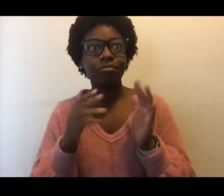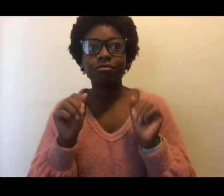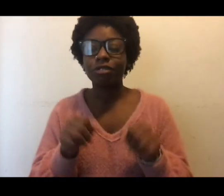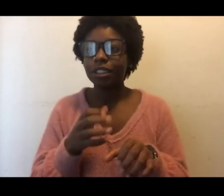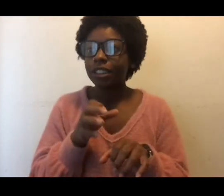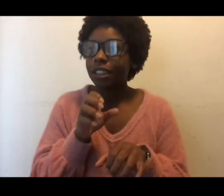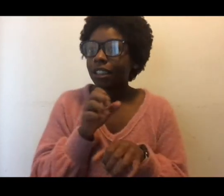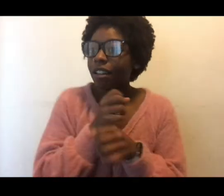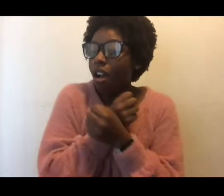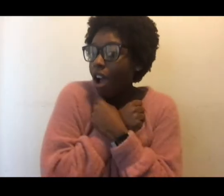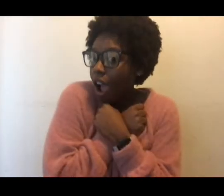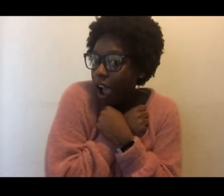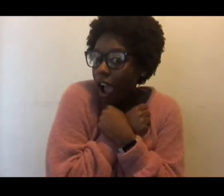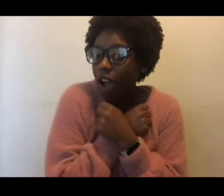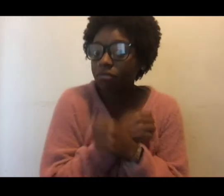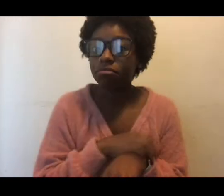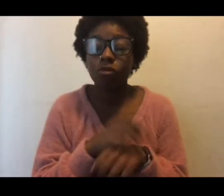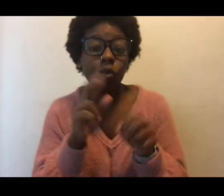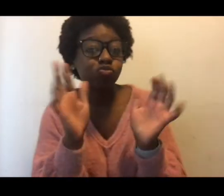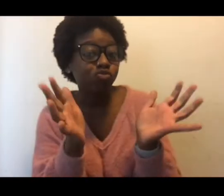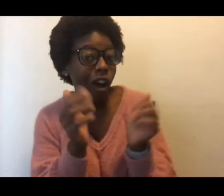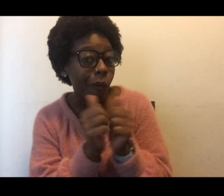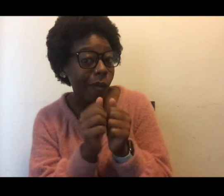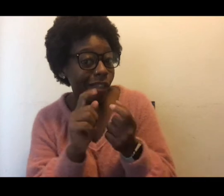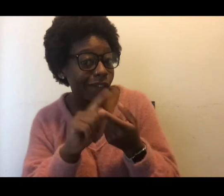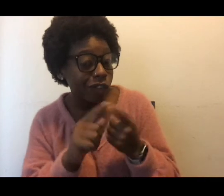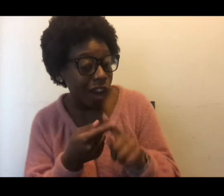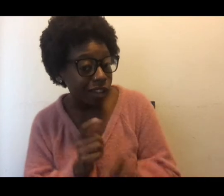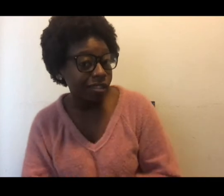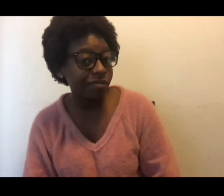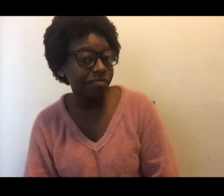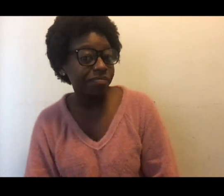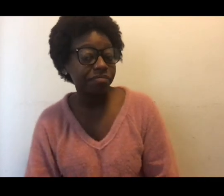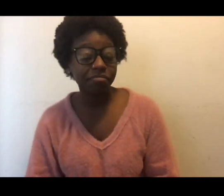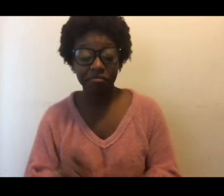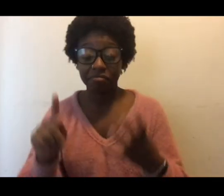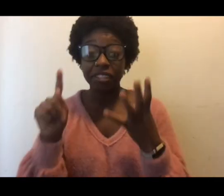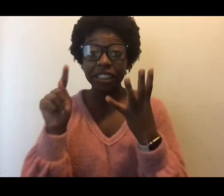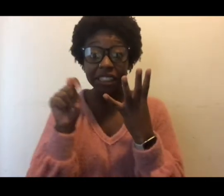An L for a hug or a chat with a friend.